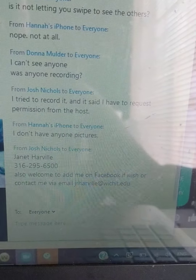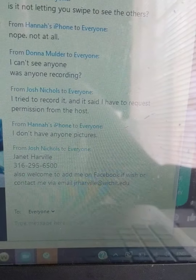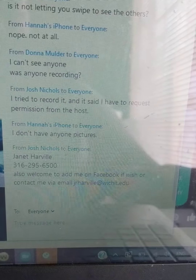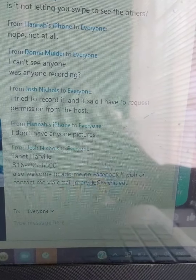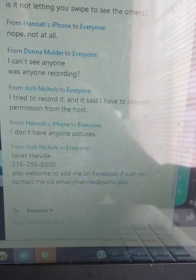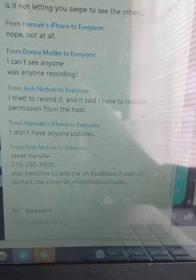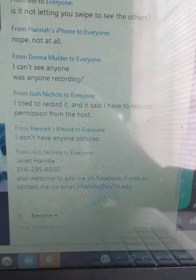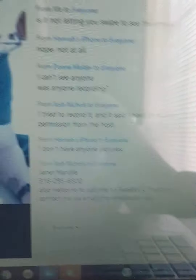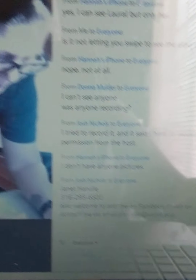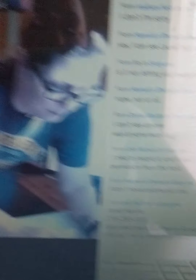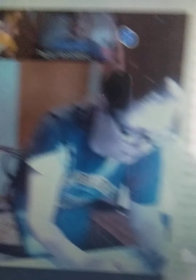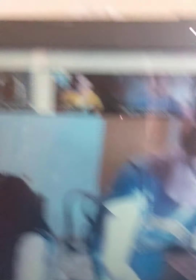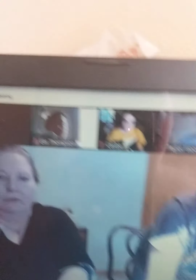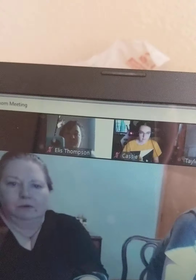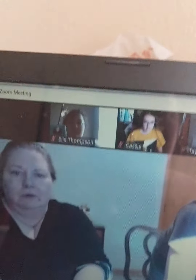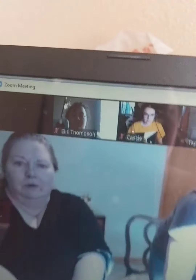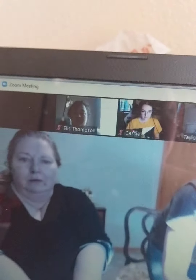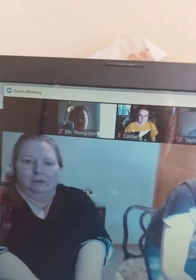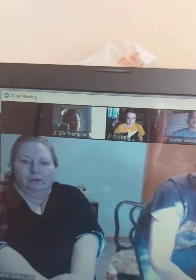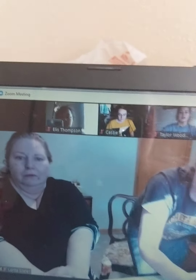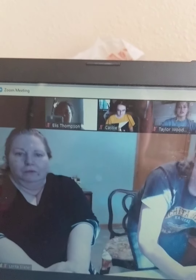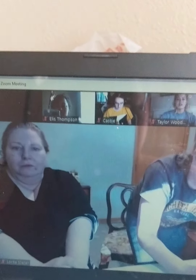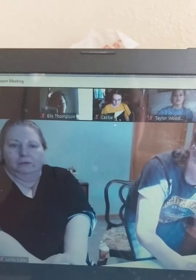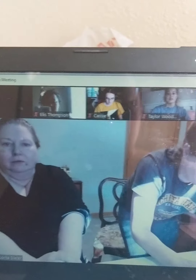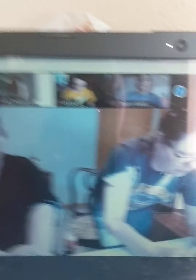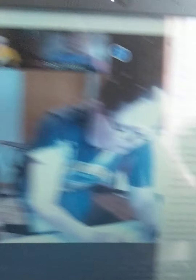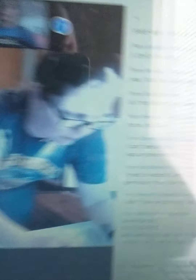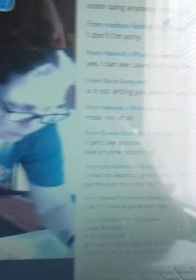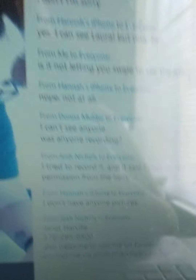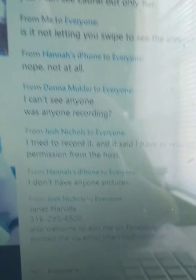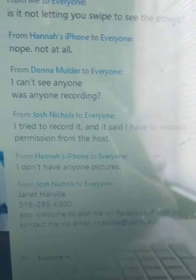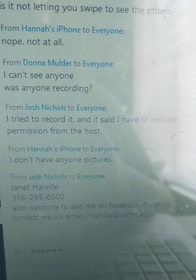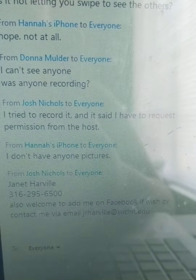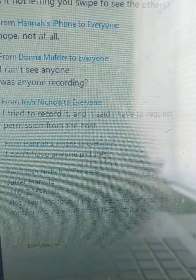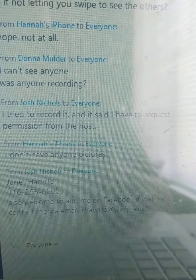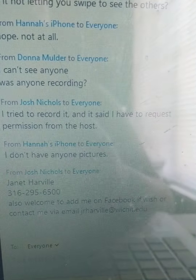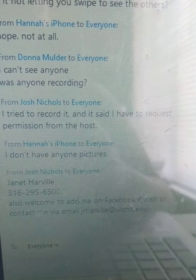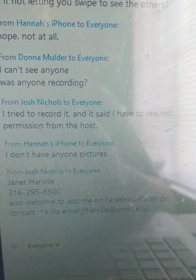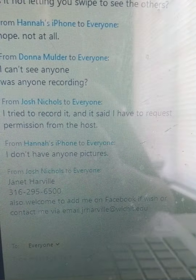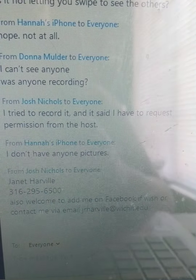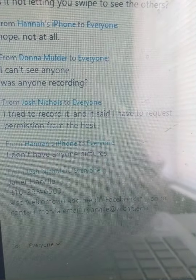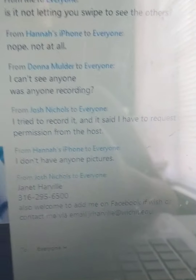Yeah, I don't know why it sent privately. That's so weird why it did that.